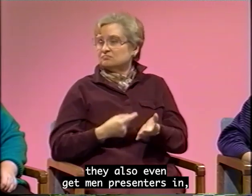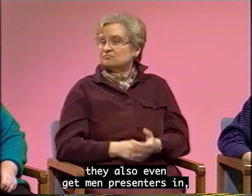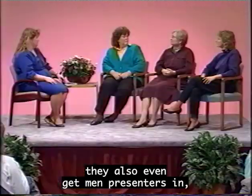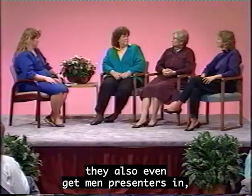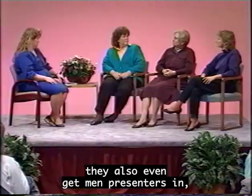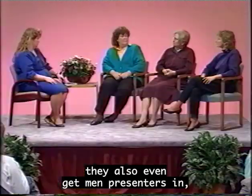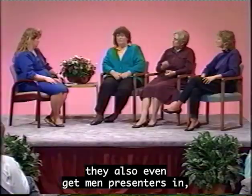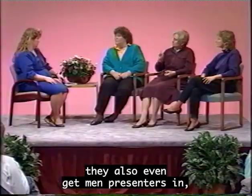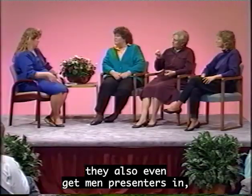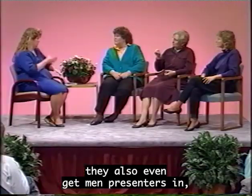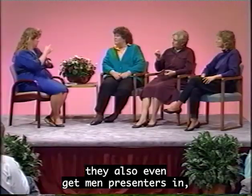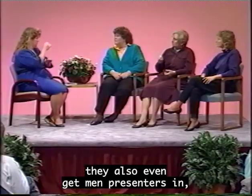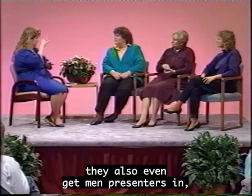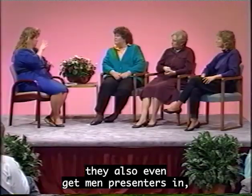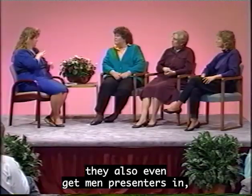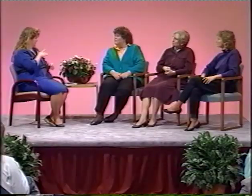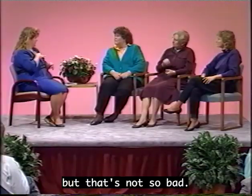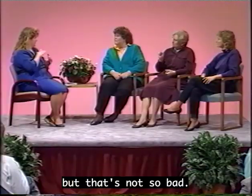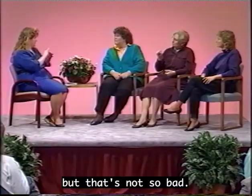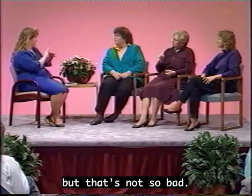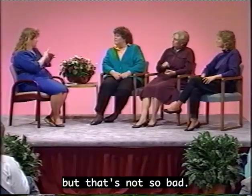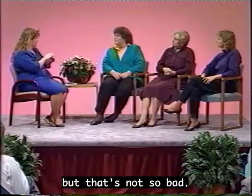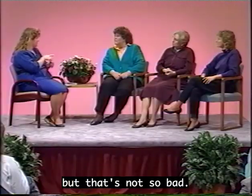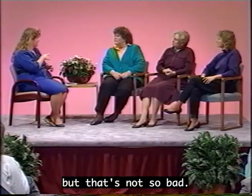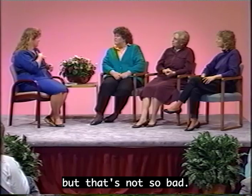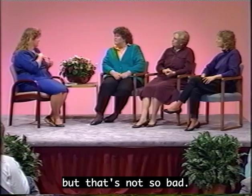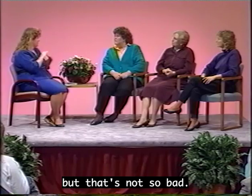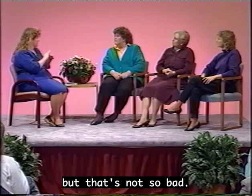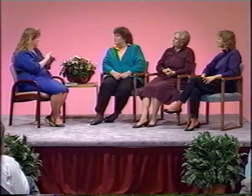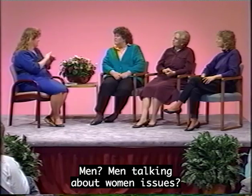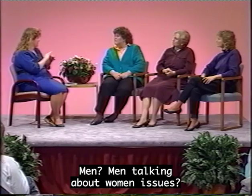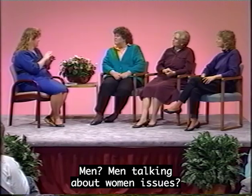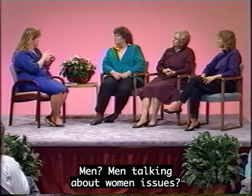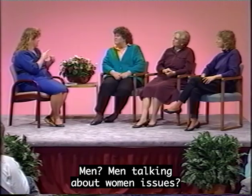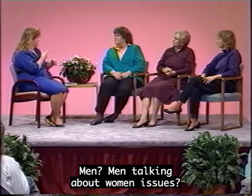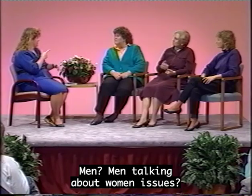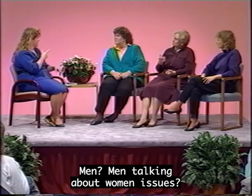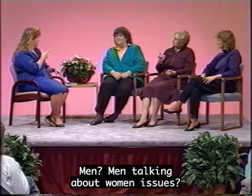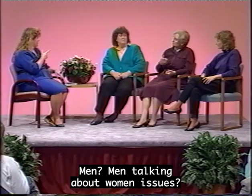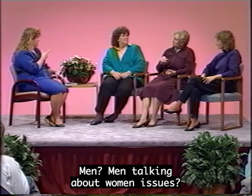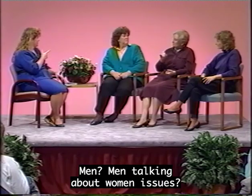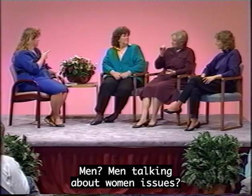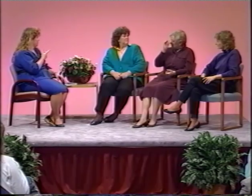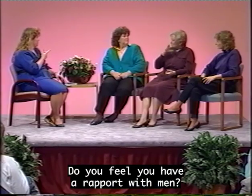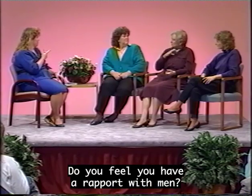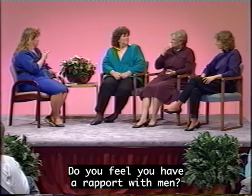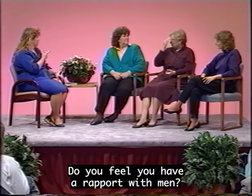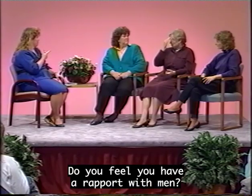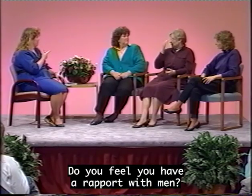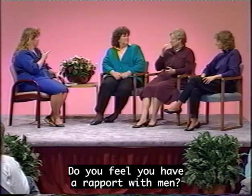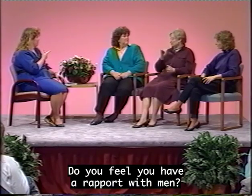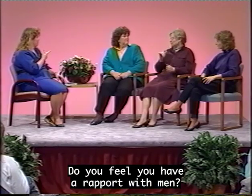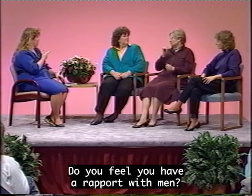they also even get men presenters in, but that's not so bad. Men talking about women issues? Do you feel you have a rapport with men?